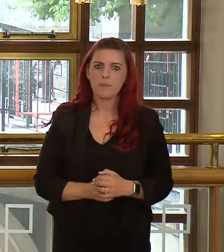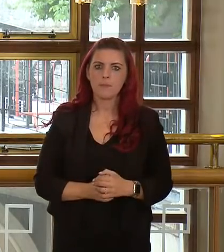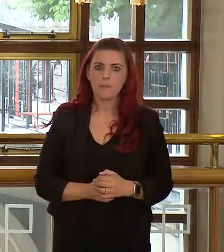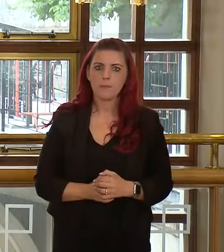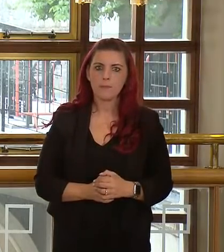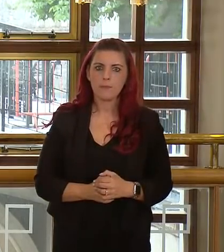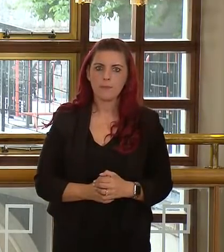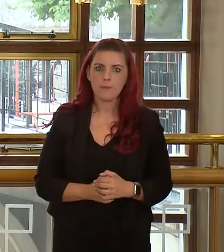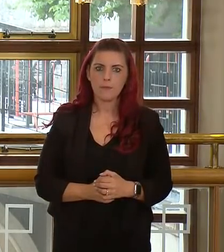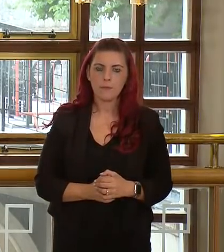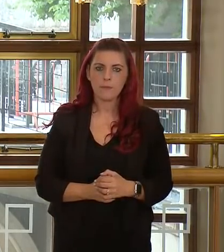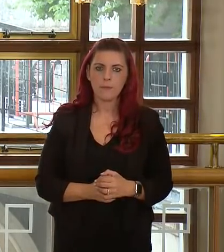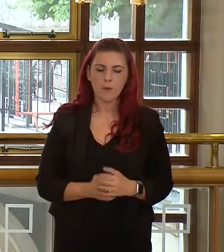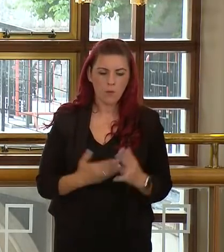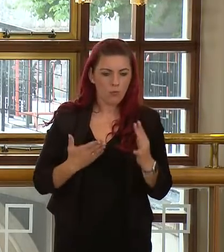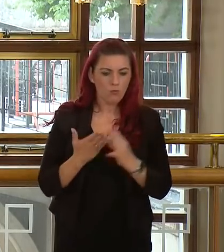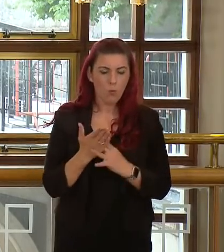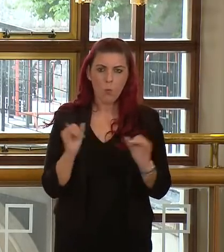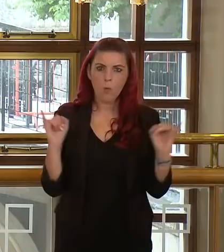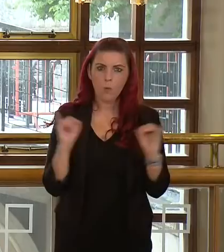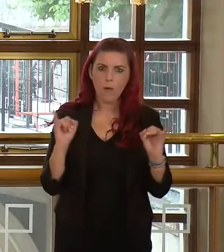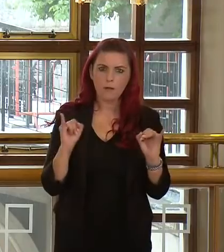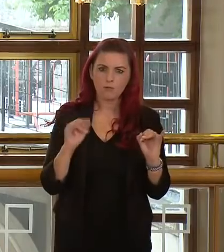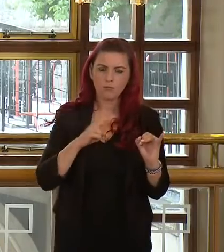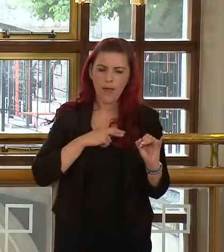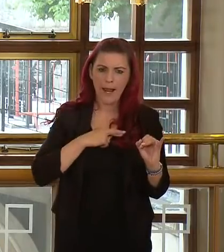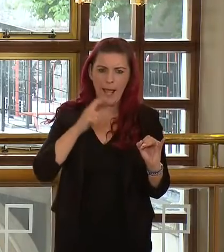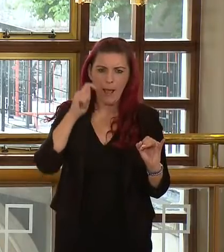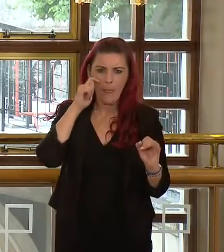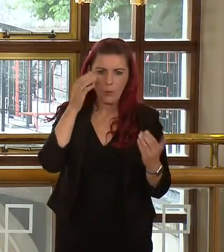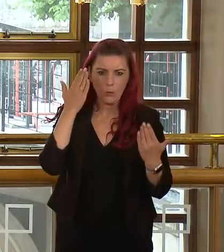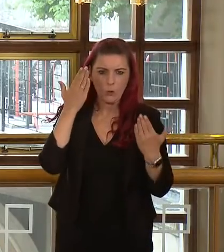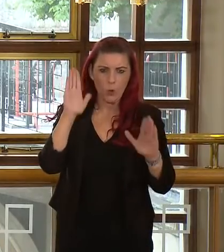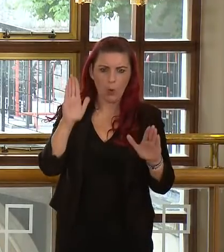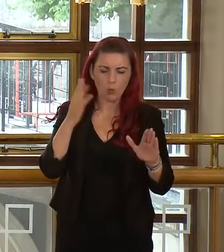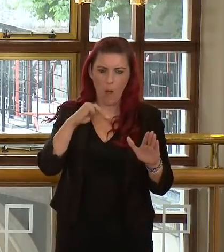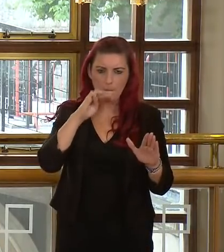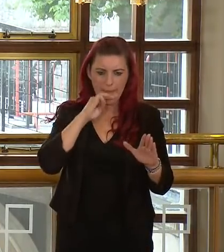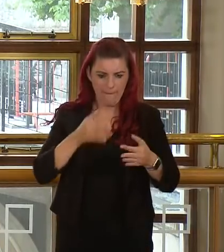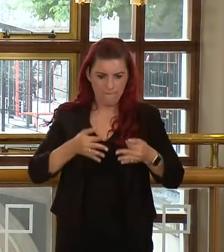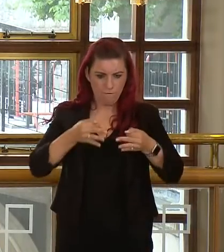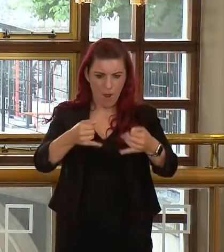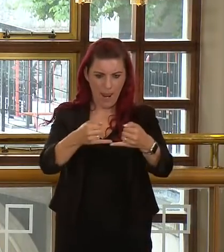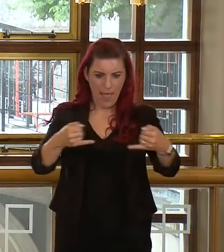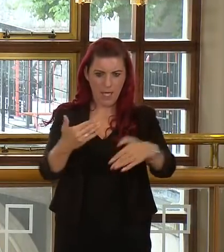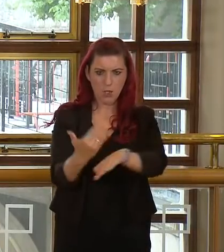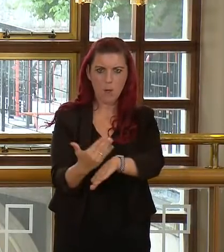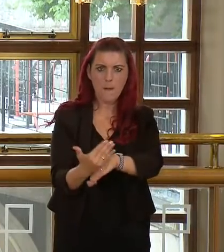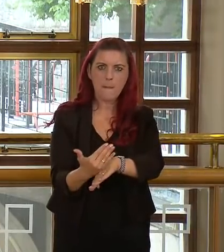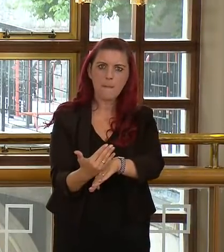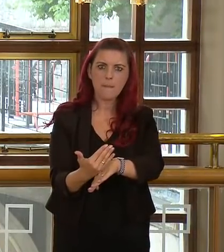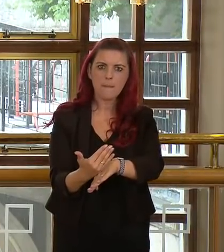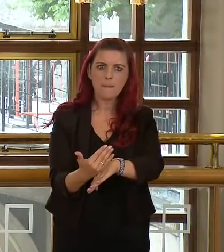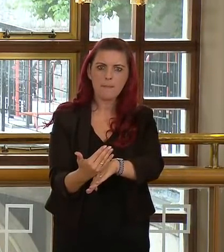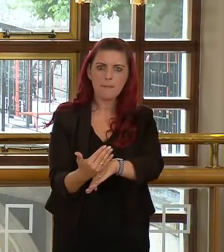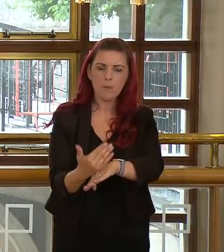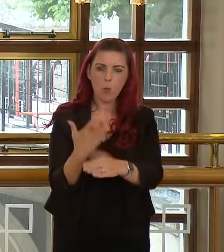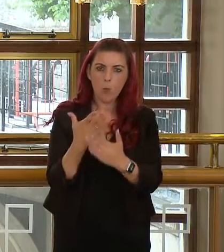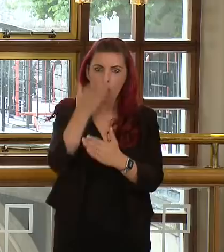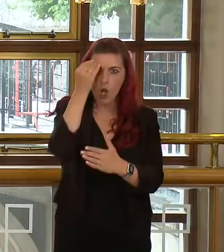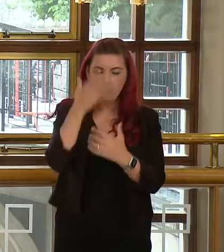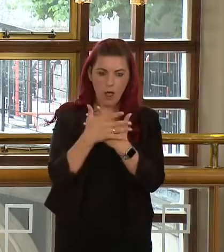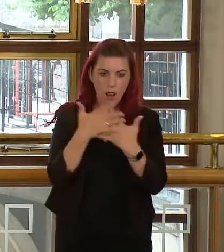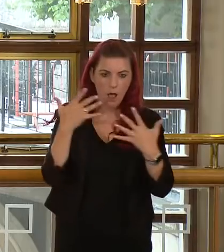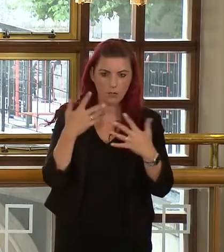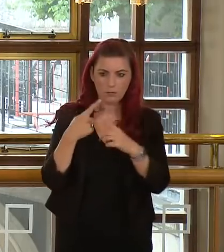During this crisis, I think we really defined as well what frontline work really means. We learned that not all heroes